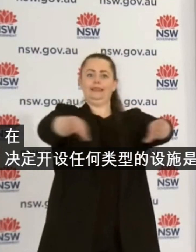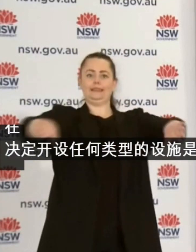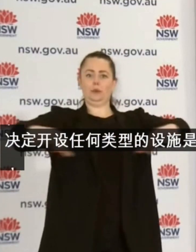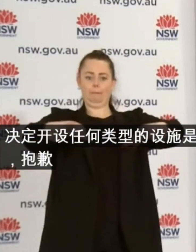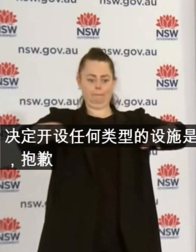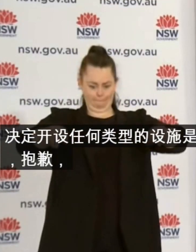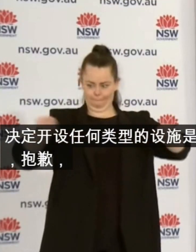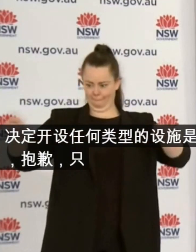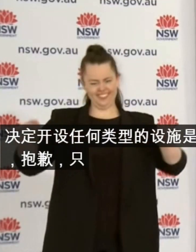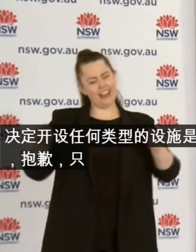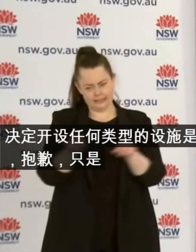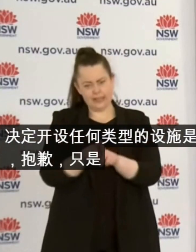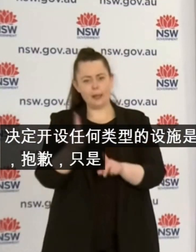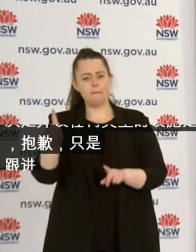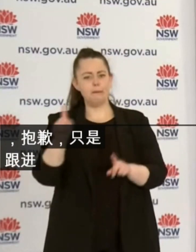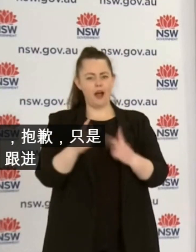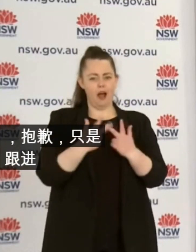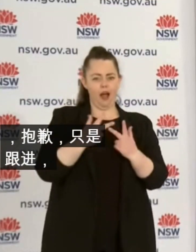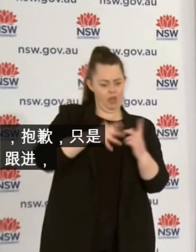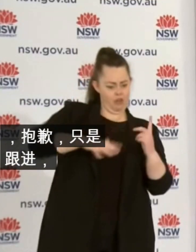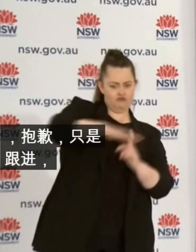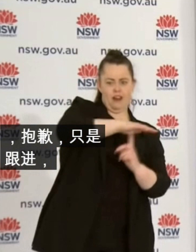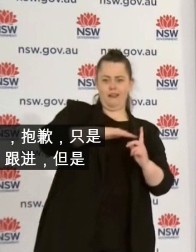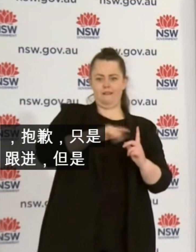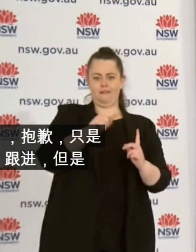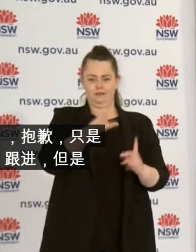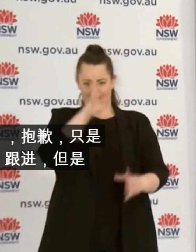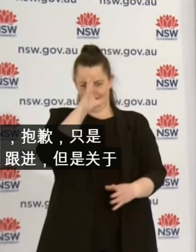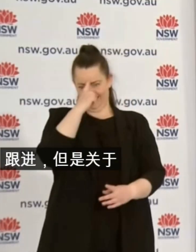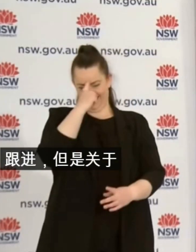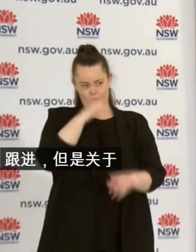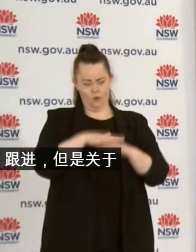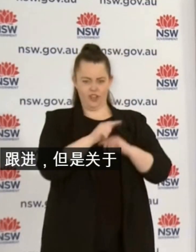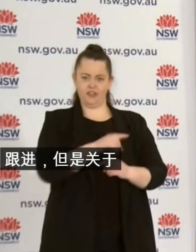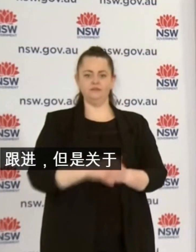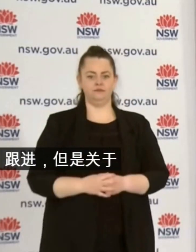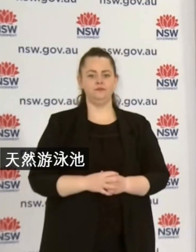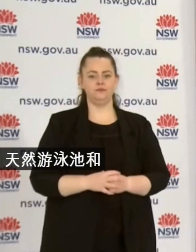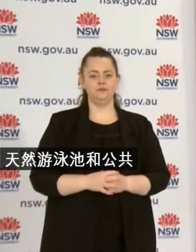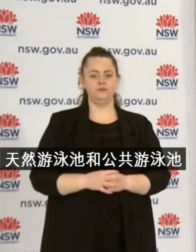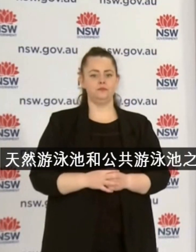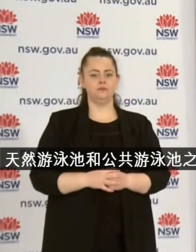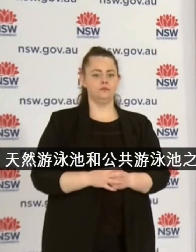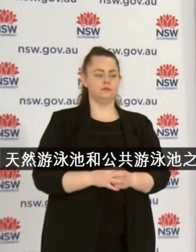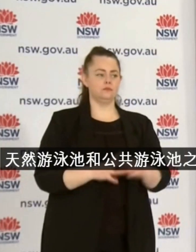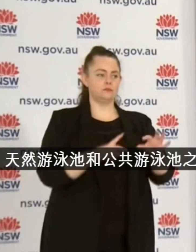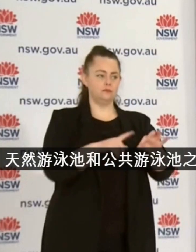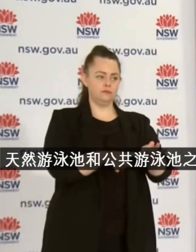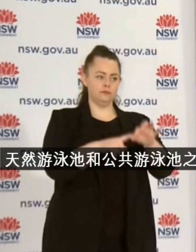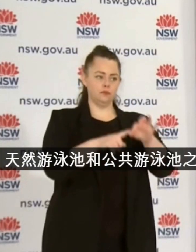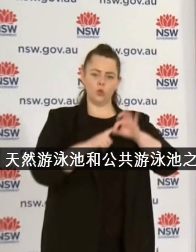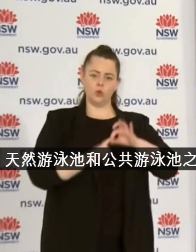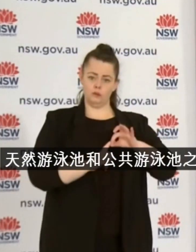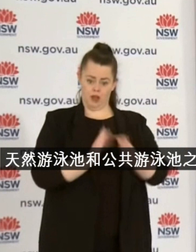facility like a pool. But what about, sorry, just to follow up, but in relation to the actual difference between a natural swimming pool